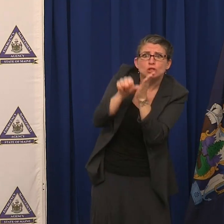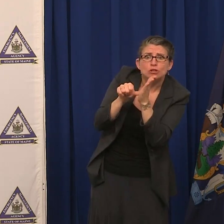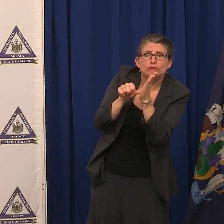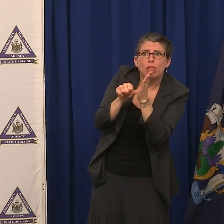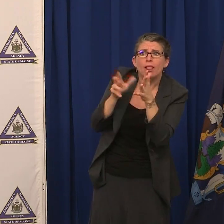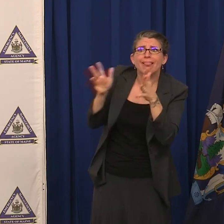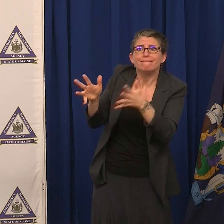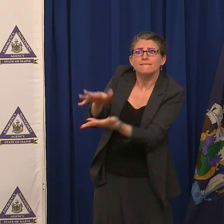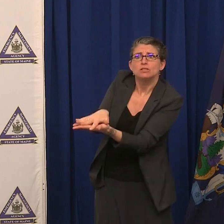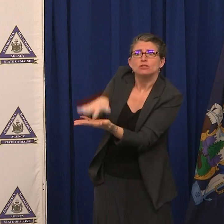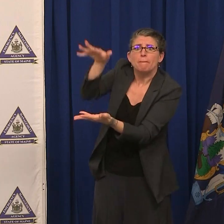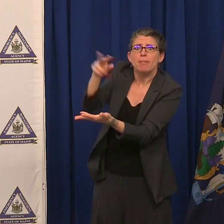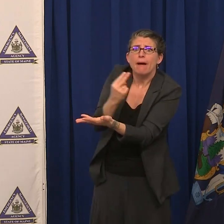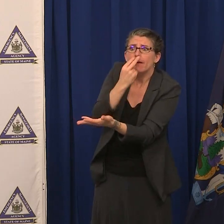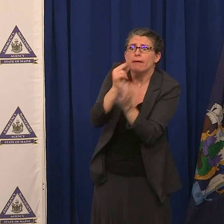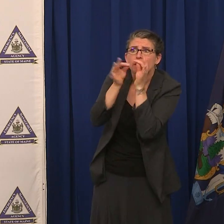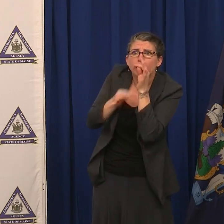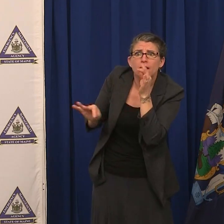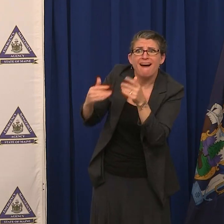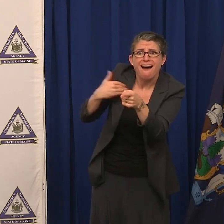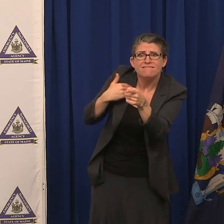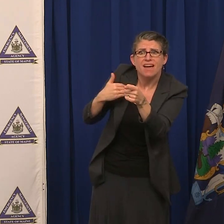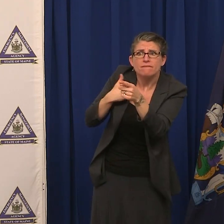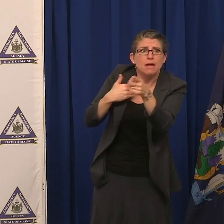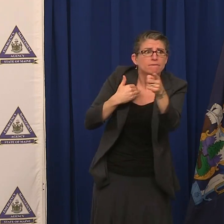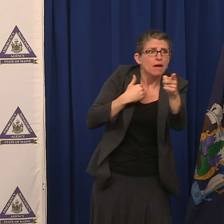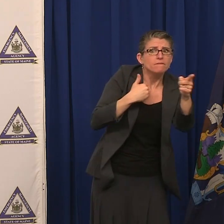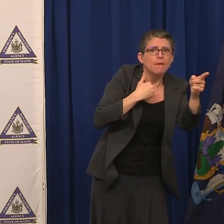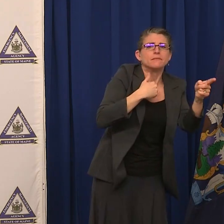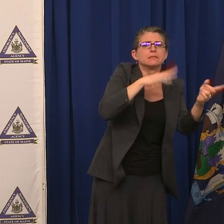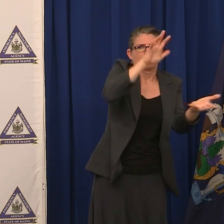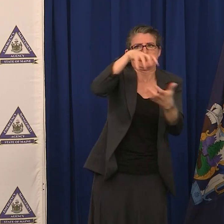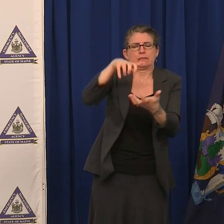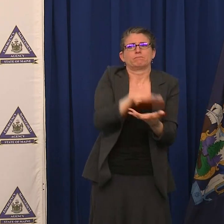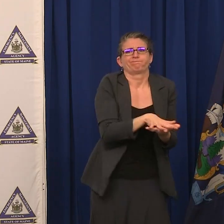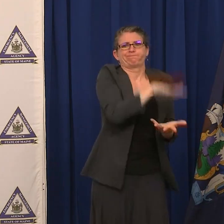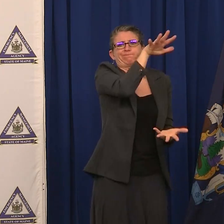can plan appropriately to make adequate and appropriate